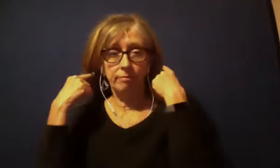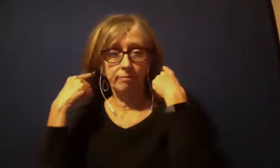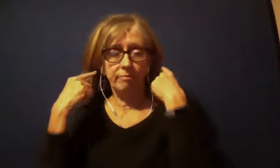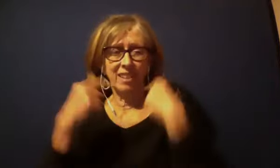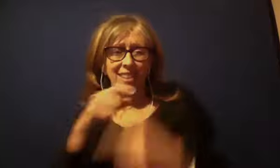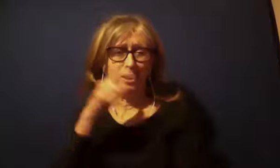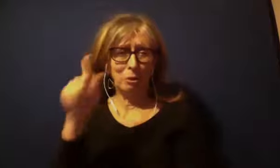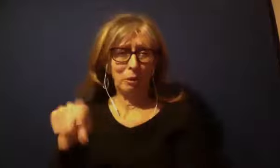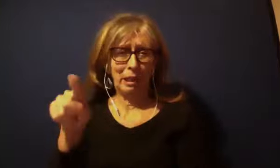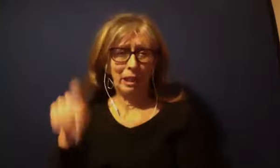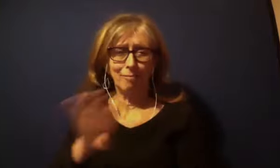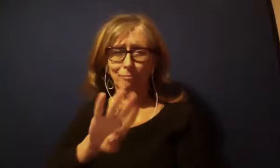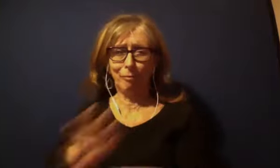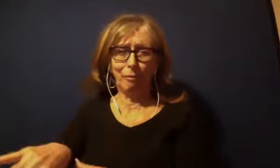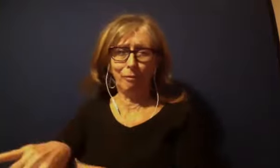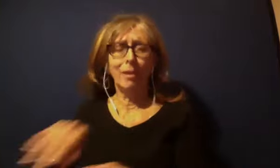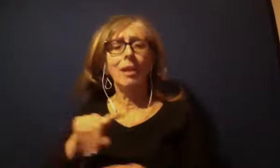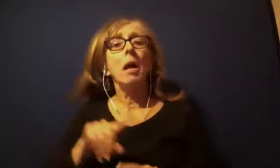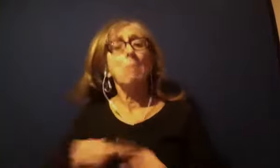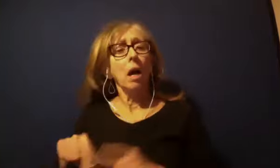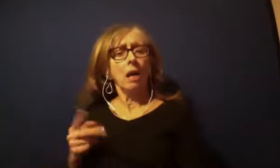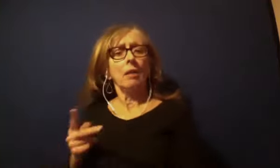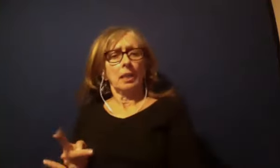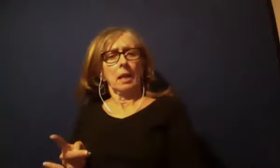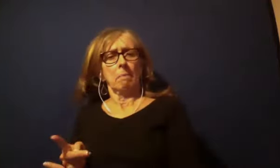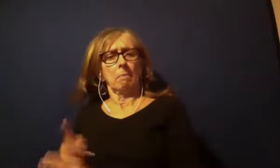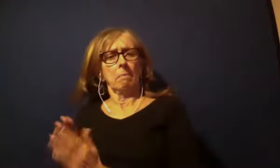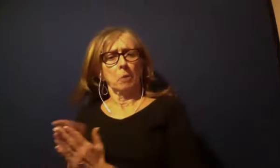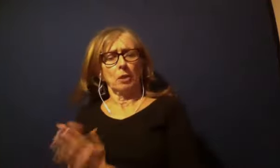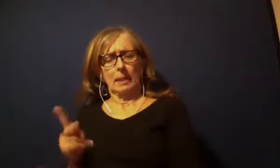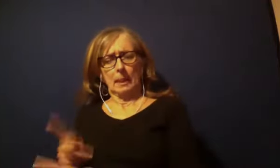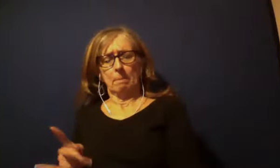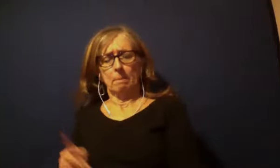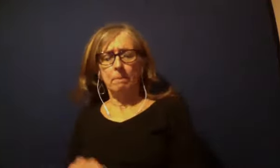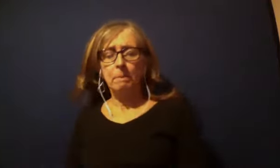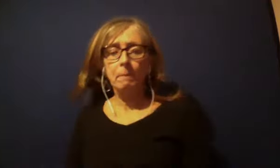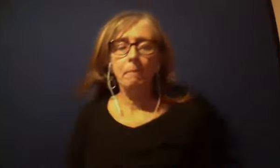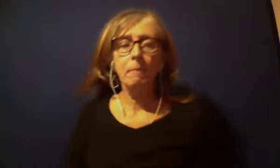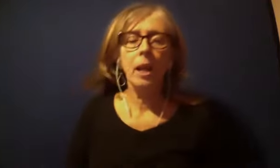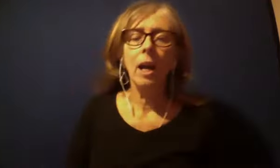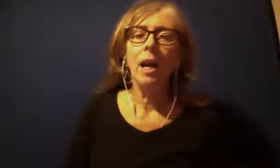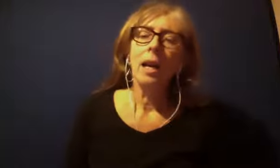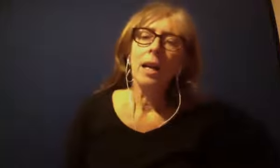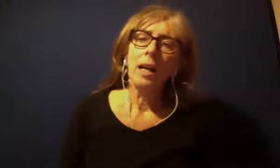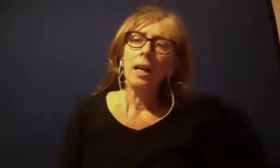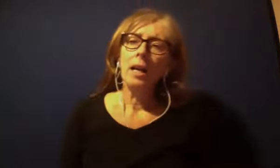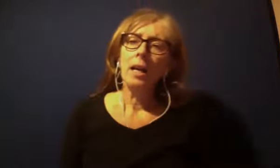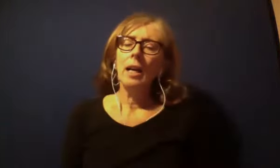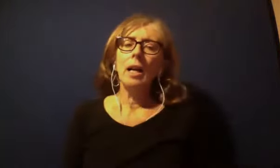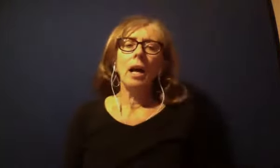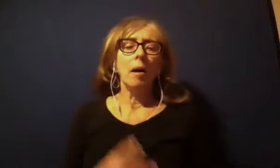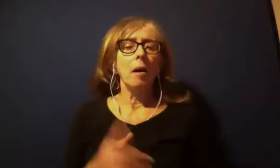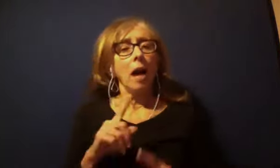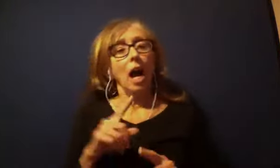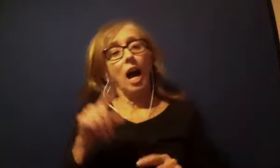what do I need this for? But anyway, I hung on to the book. So there was a little slither of opportunity to go and, you know, start investigating this stuff,